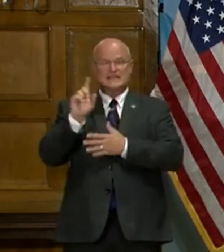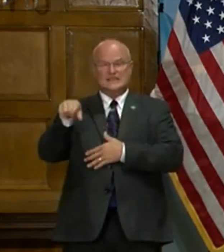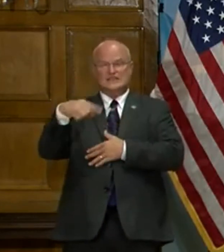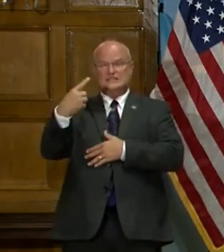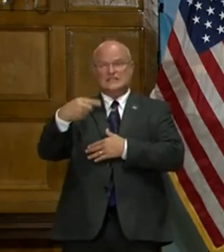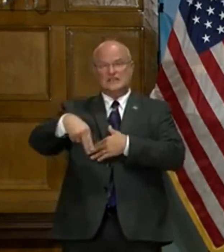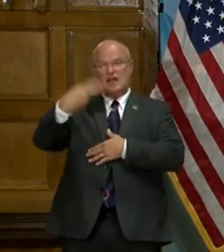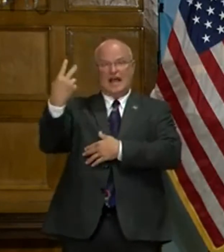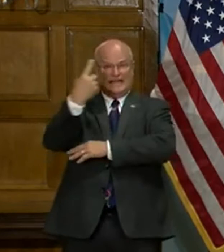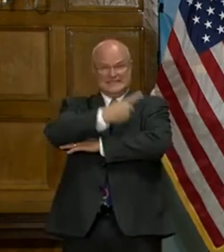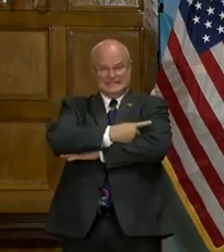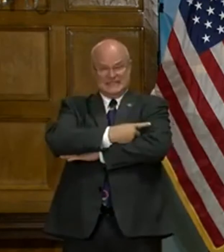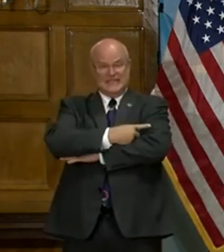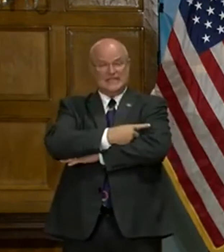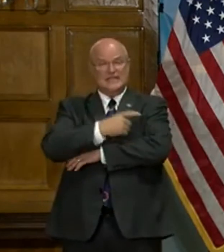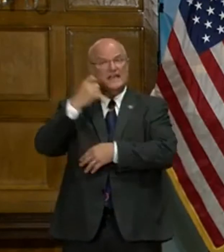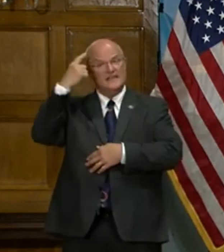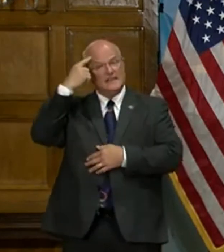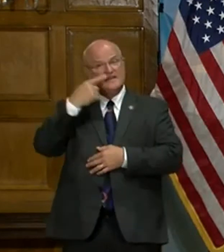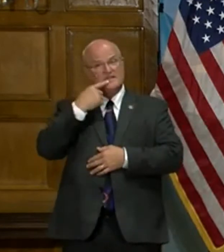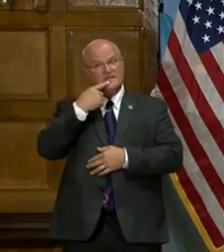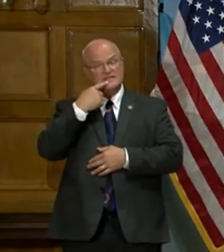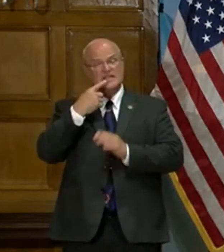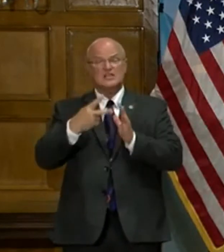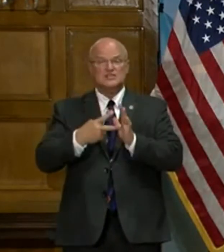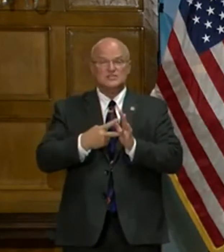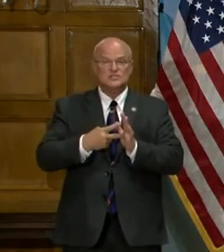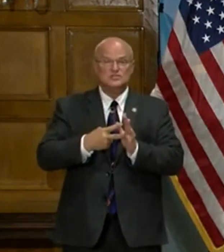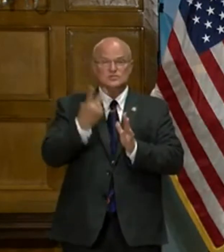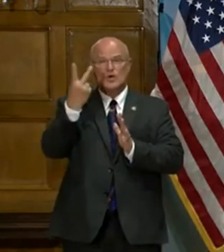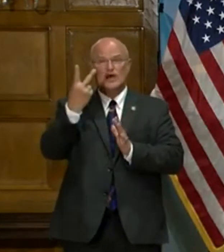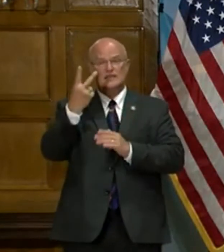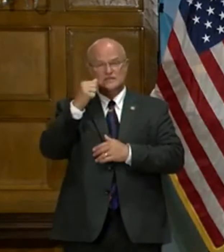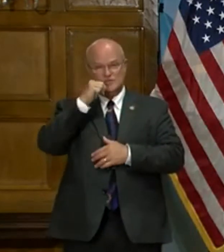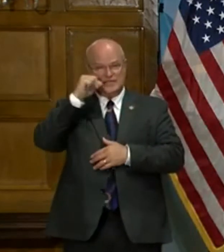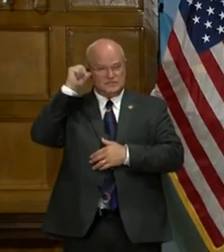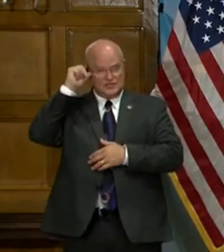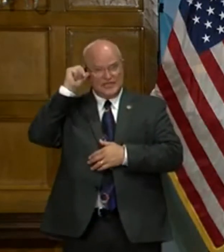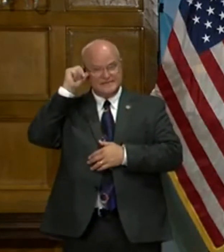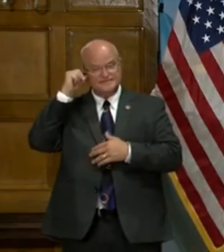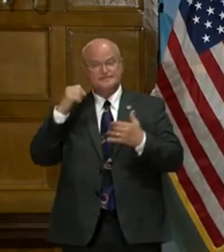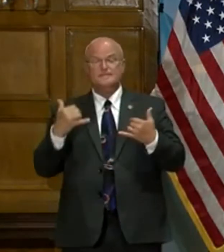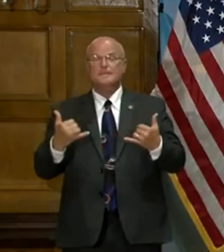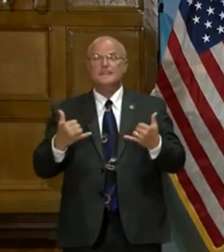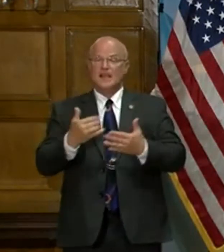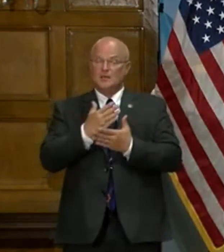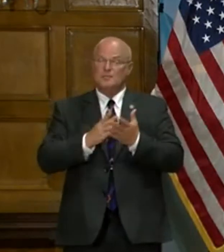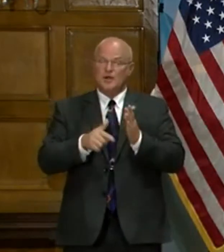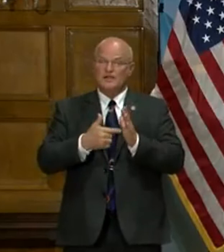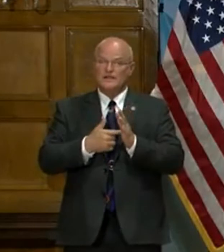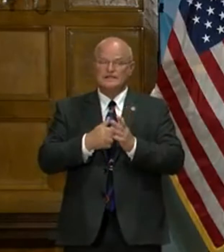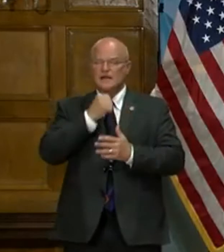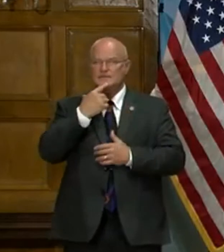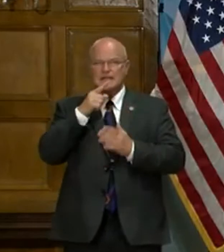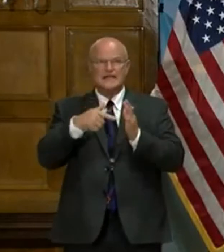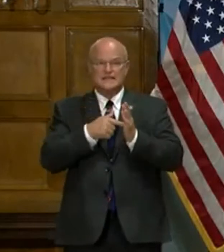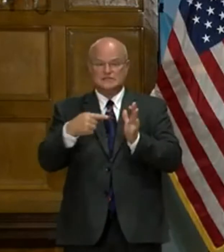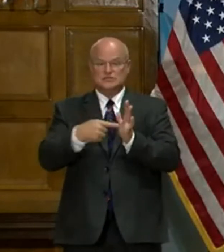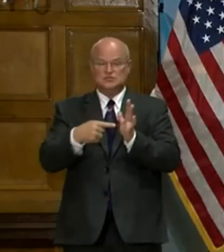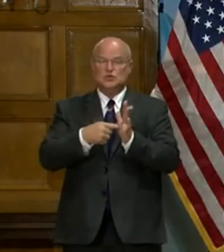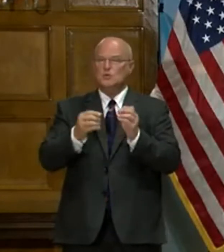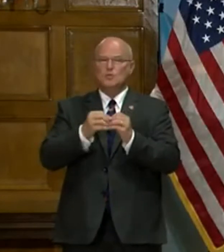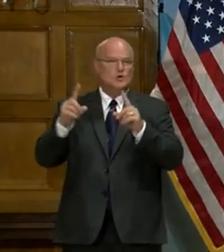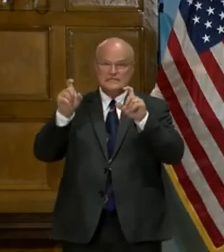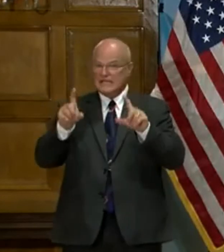single highest day, and as the Governor's mentioned, over twice as high as yesterday. Now, Part of this, I'm not going to say this is due to